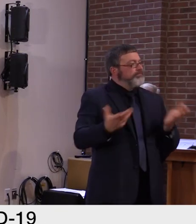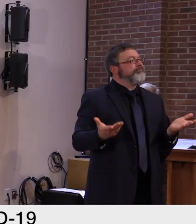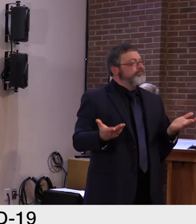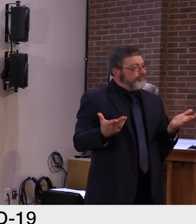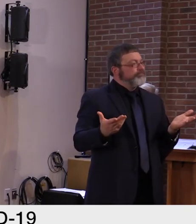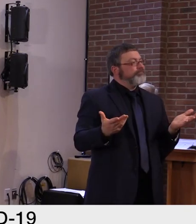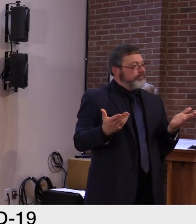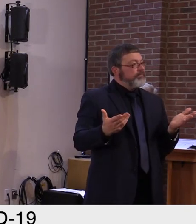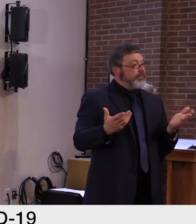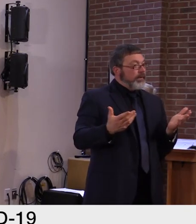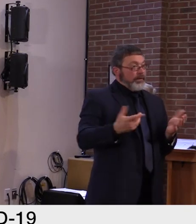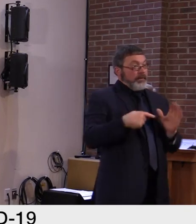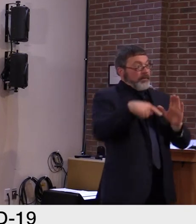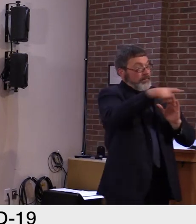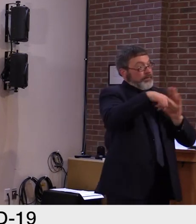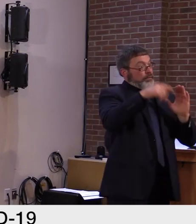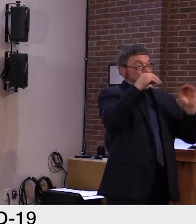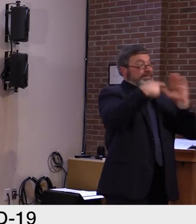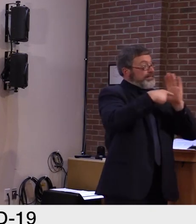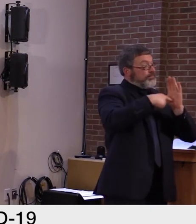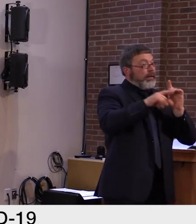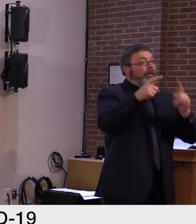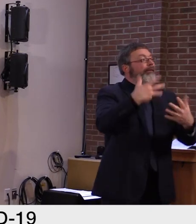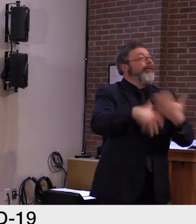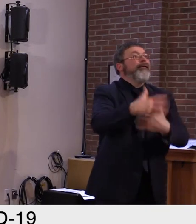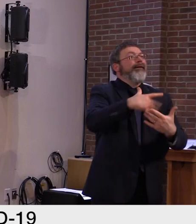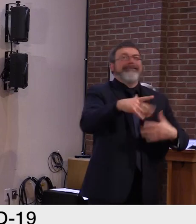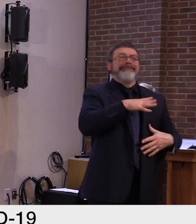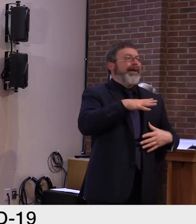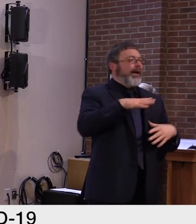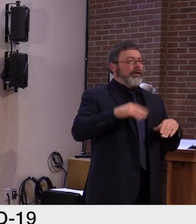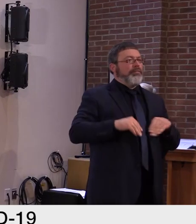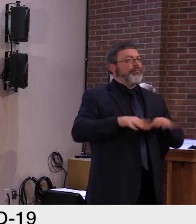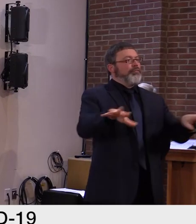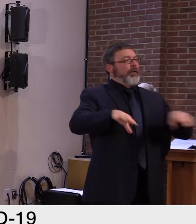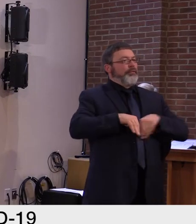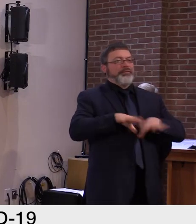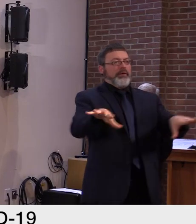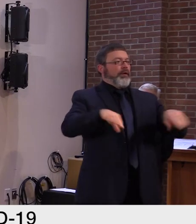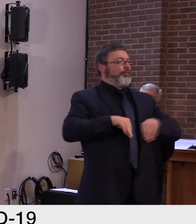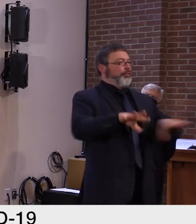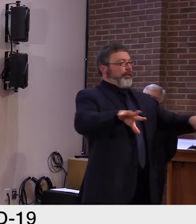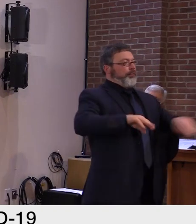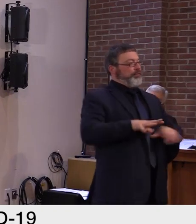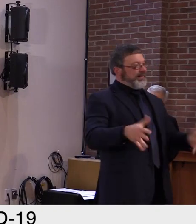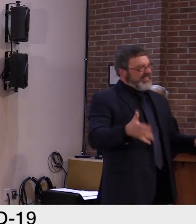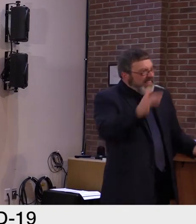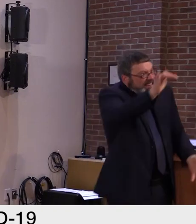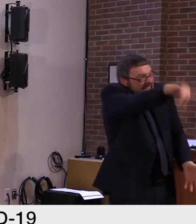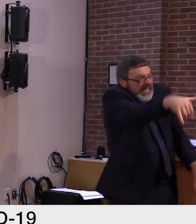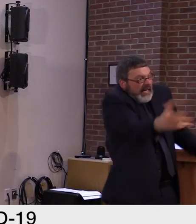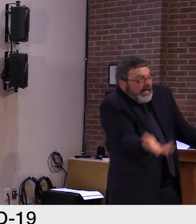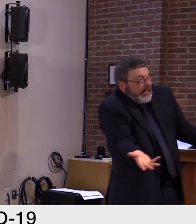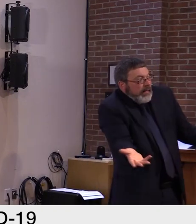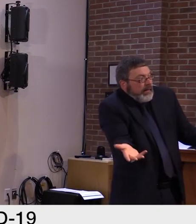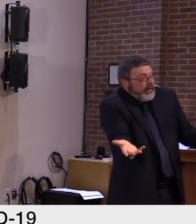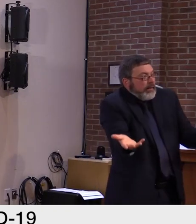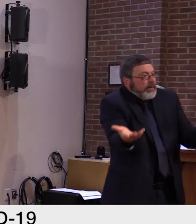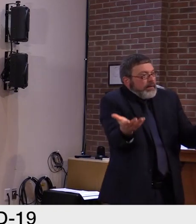yourself tested because you put yourself in a higher risk situation. So I think we're seeing the impact of that as well. So